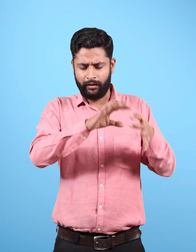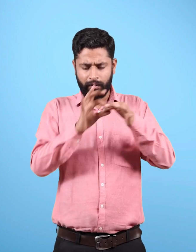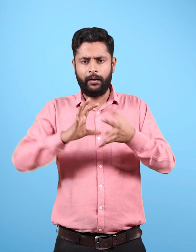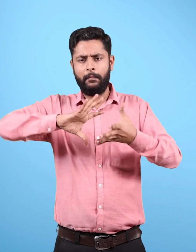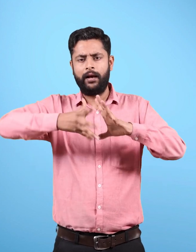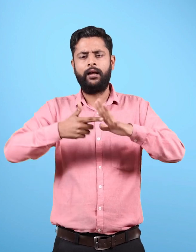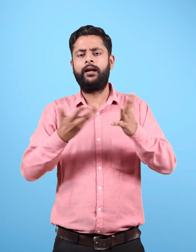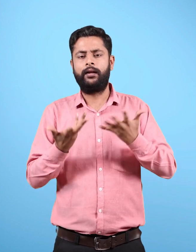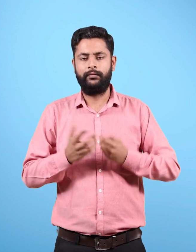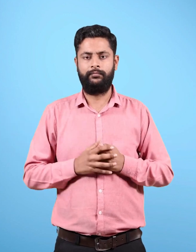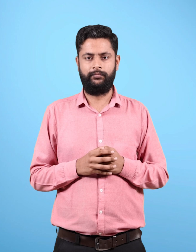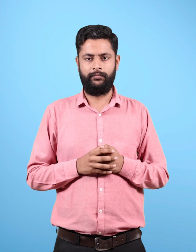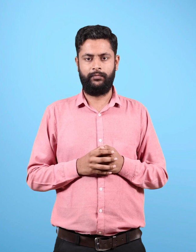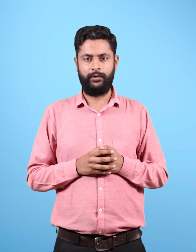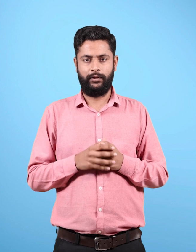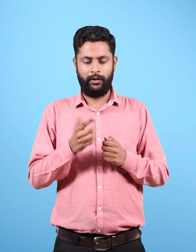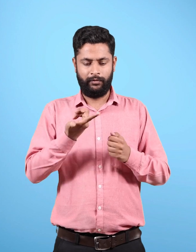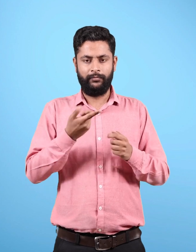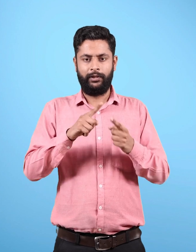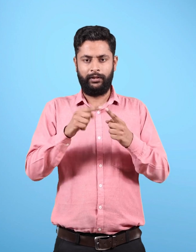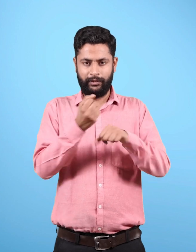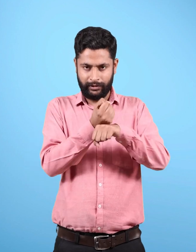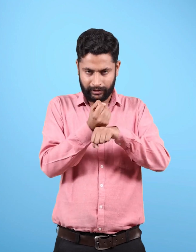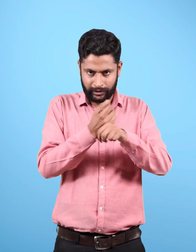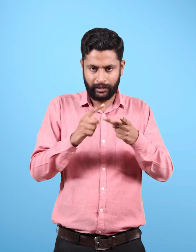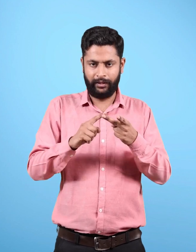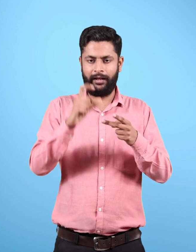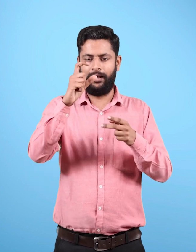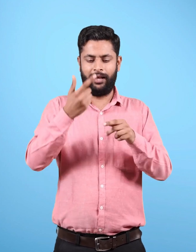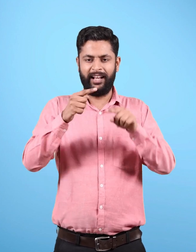Milk and milk products like butter, cream, cheese,